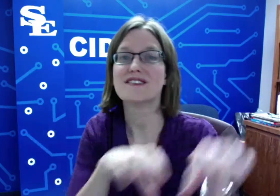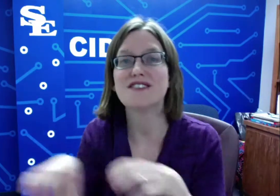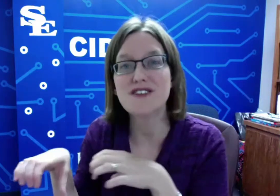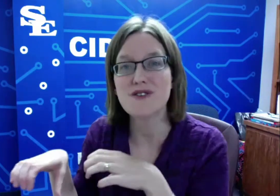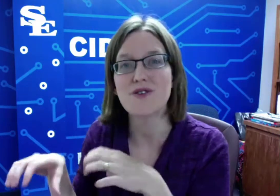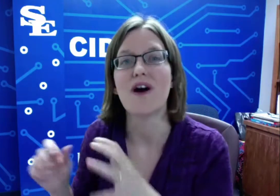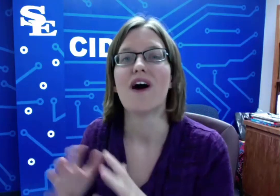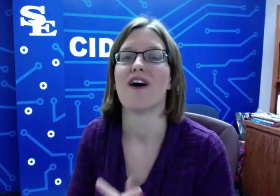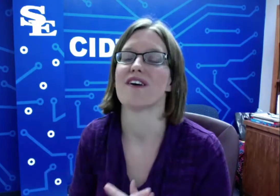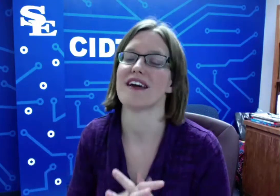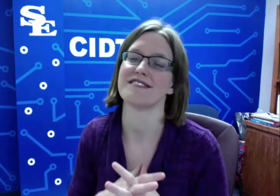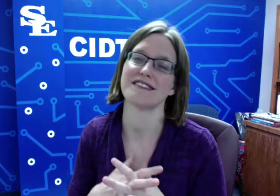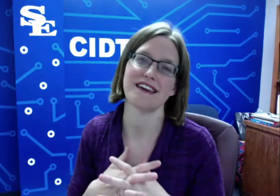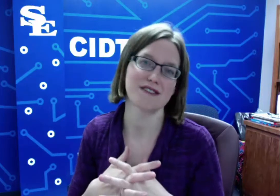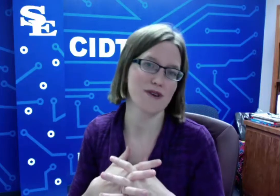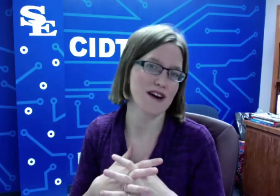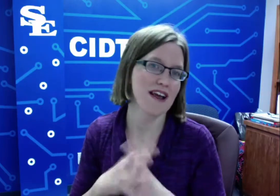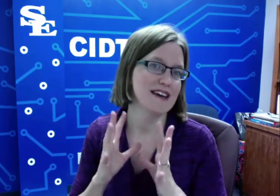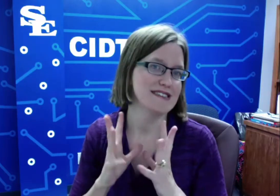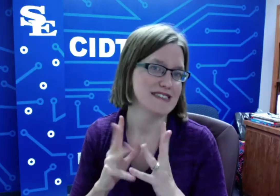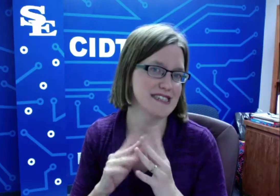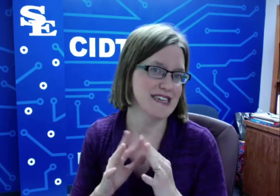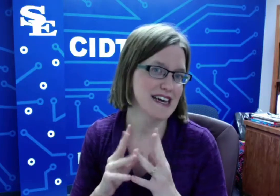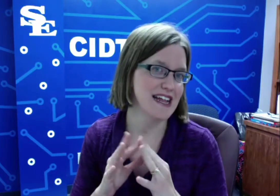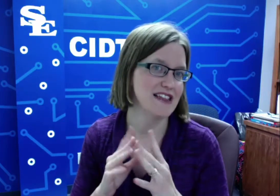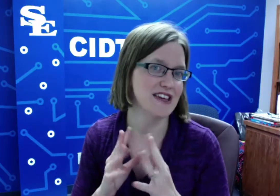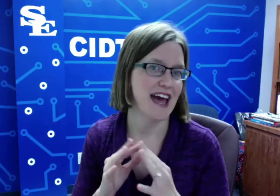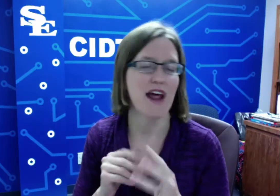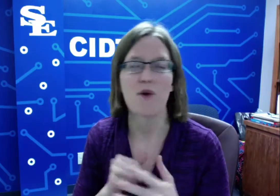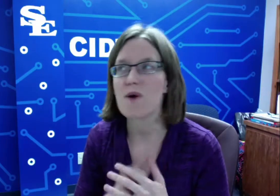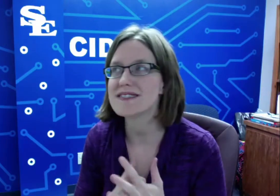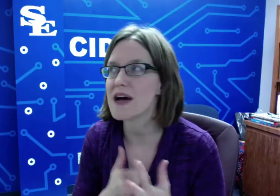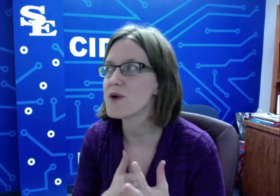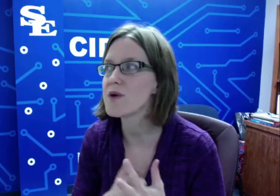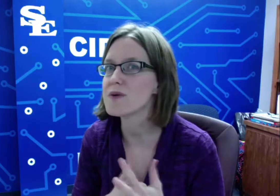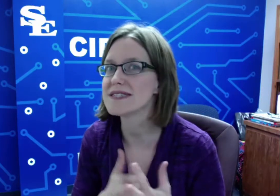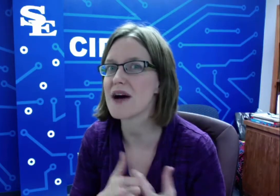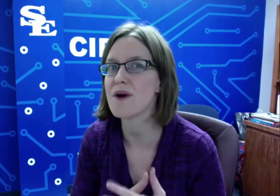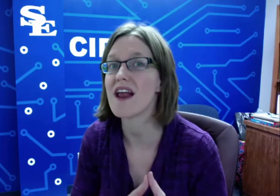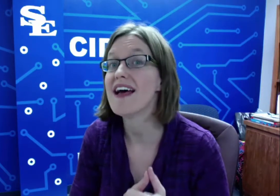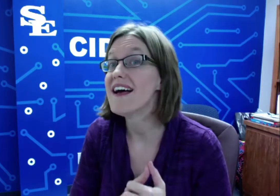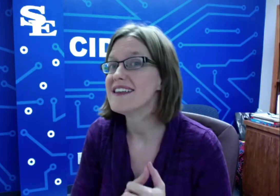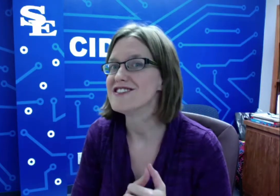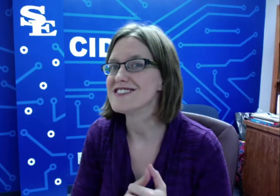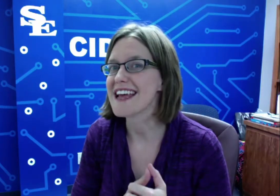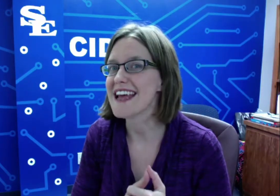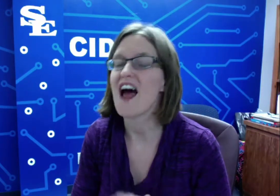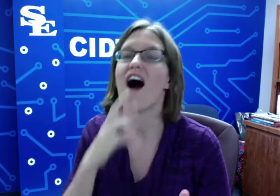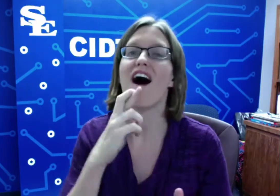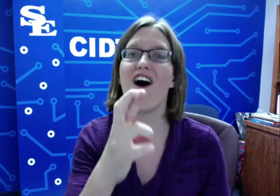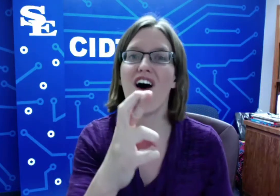Do. Okay, here's the next word. See it? Look at it. What was that word? What was that word? Did you say it?